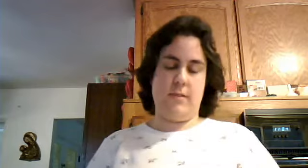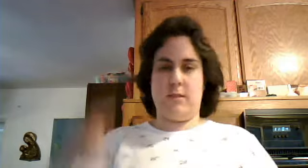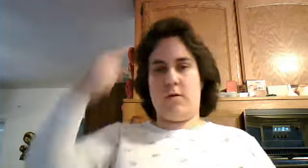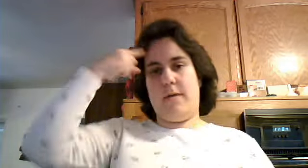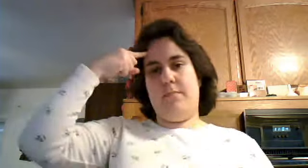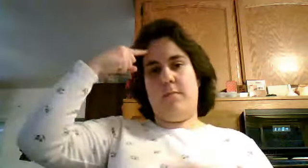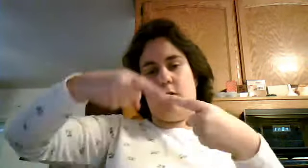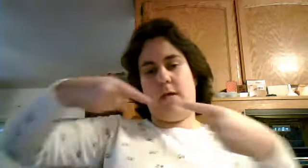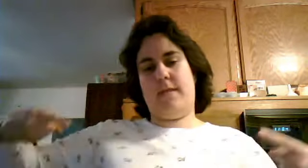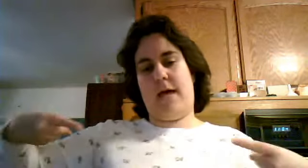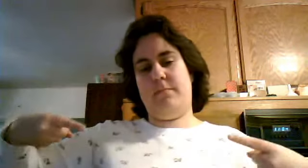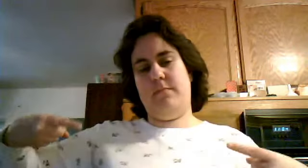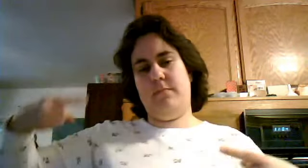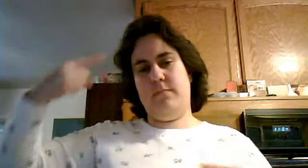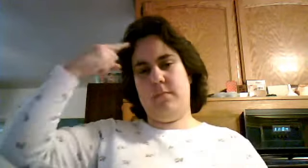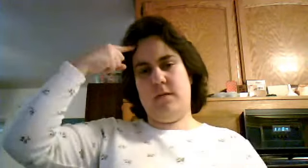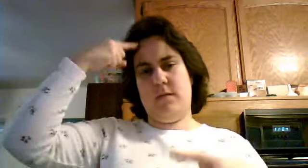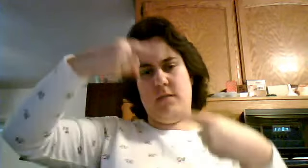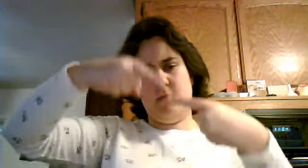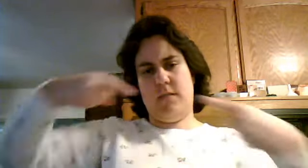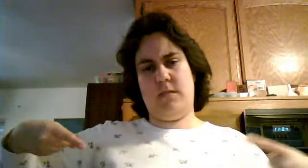Disagree, you're gonna go like that. Disagree.